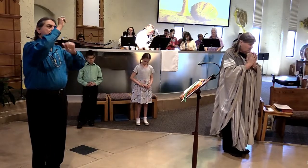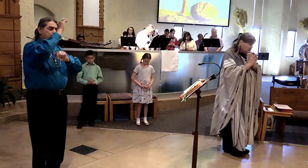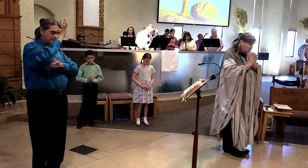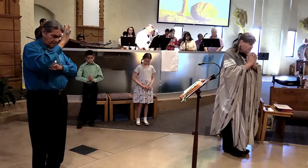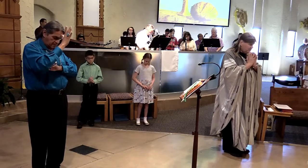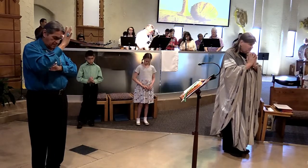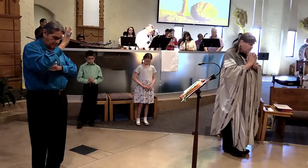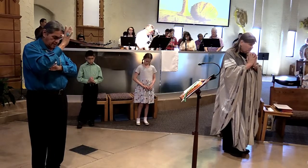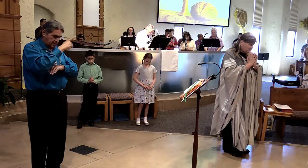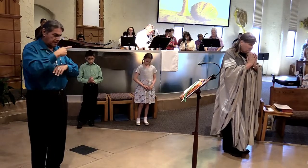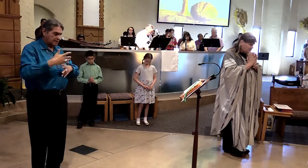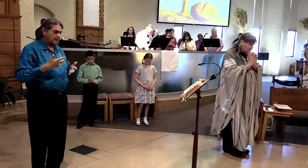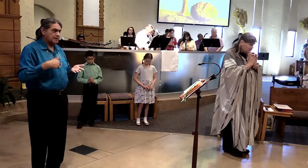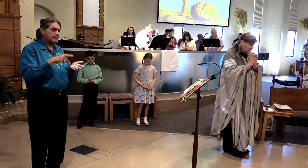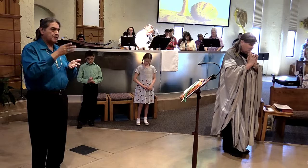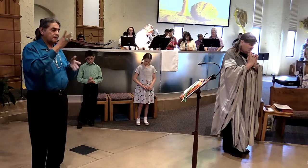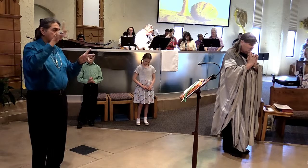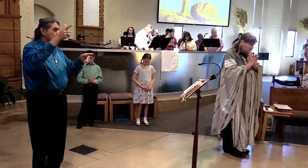to be the King of mercy for us,